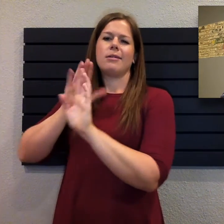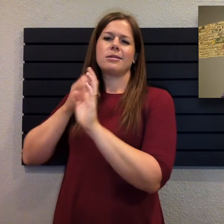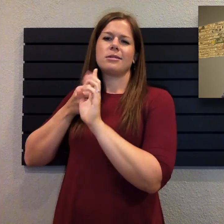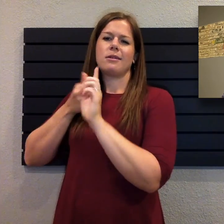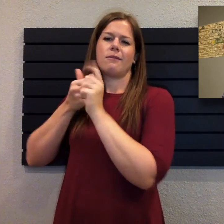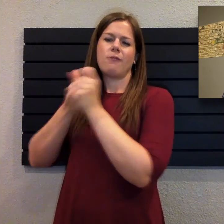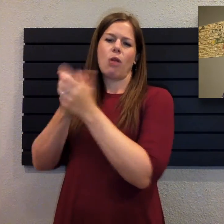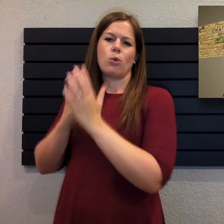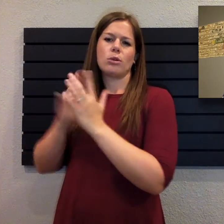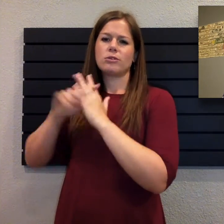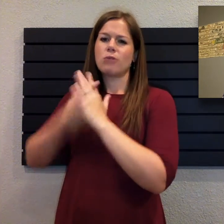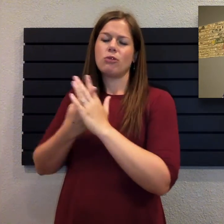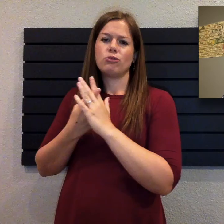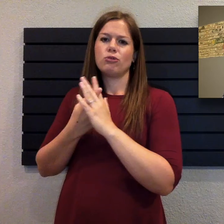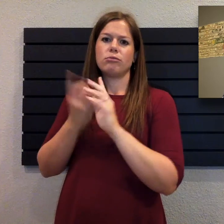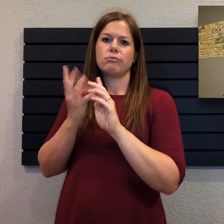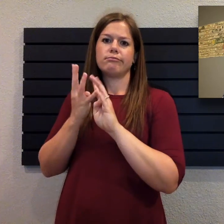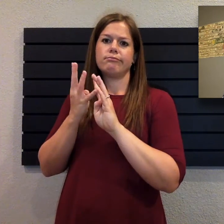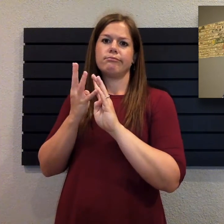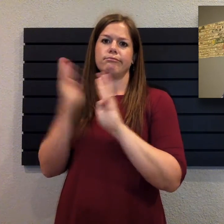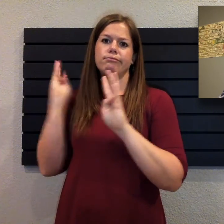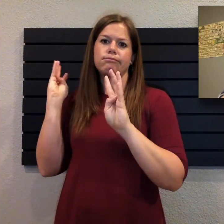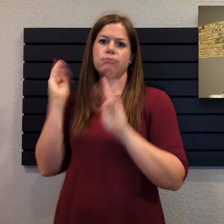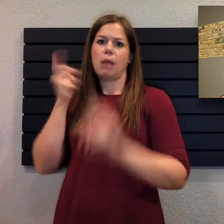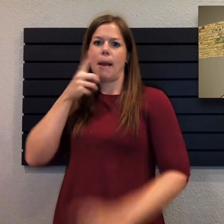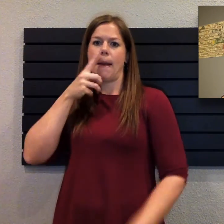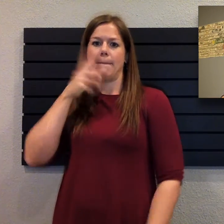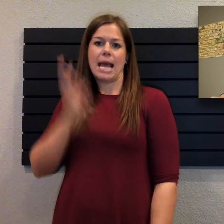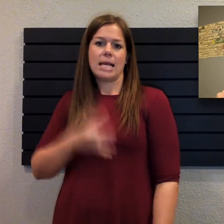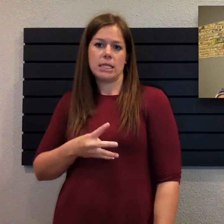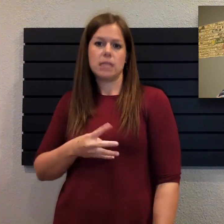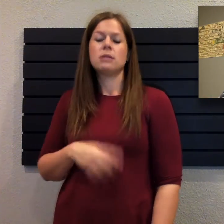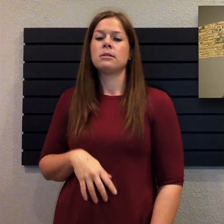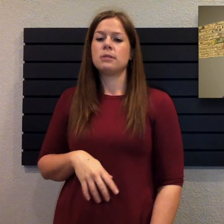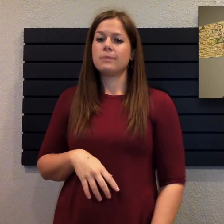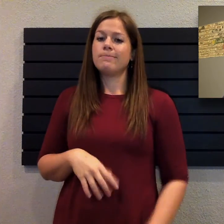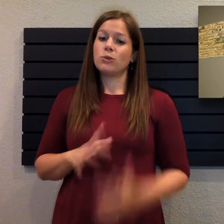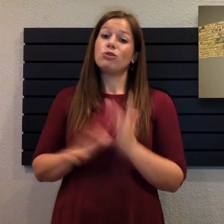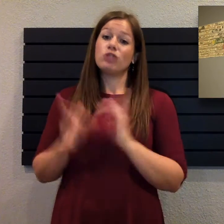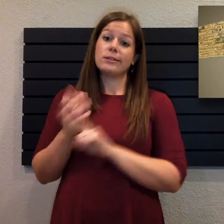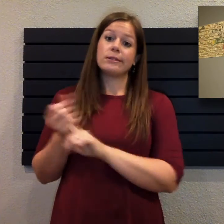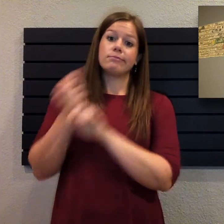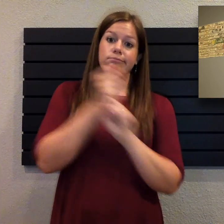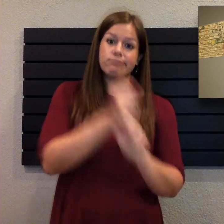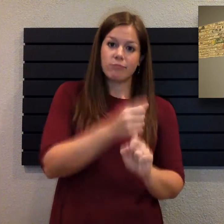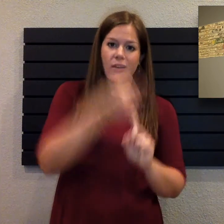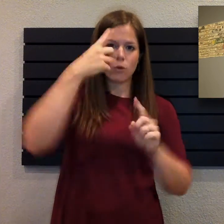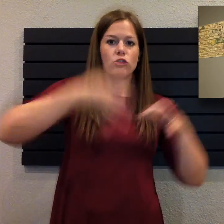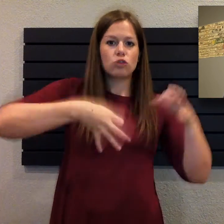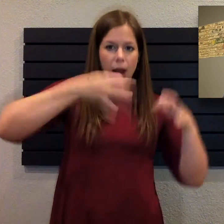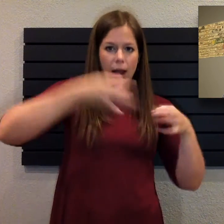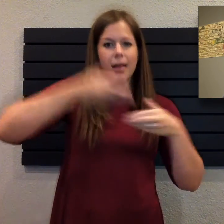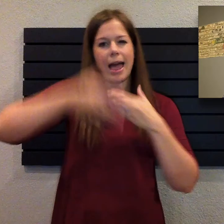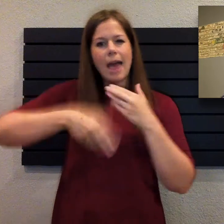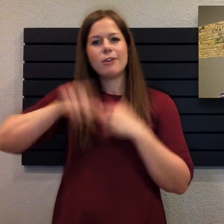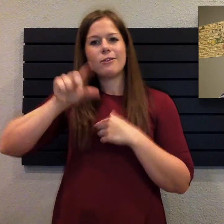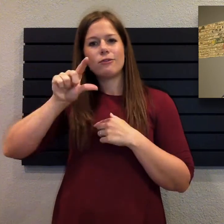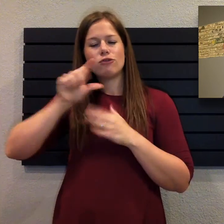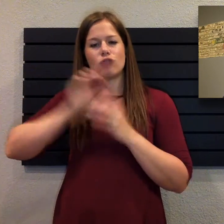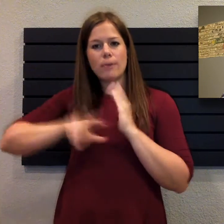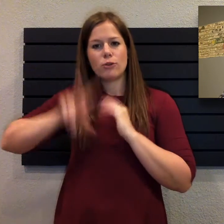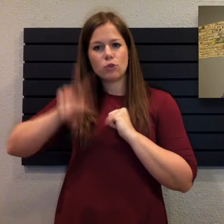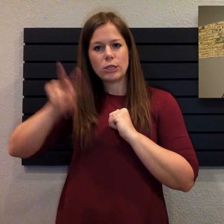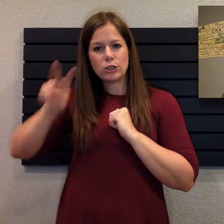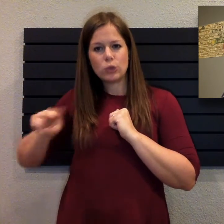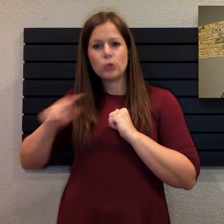him. He's arrested. He is brought in for trial. And at the end of chapter 22, we find